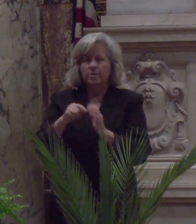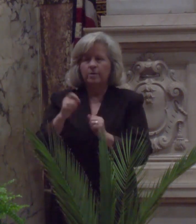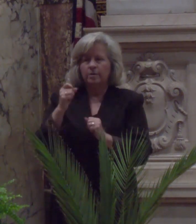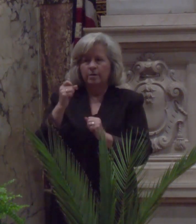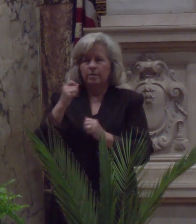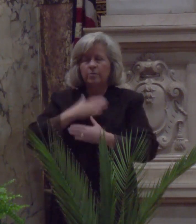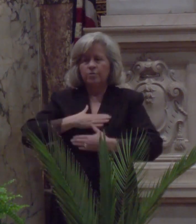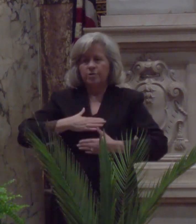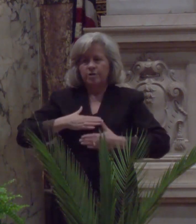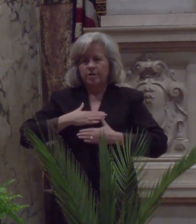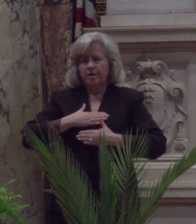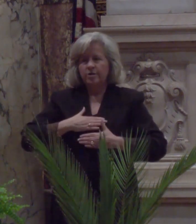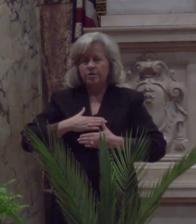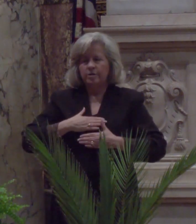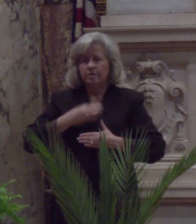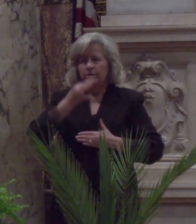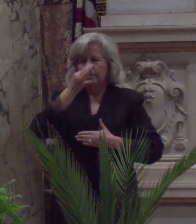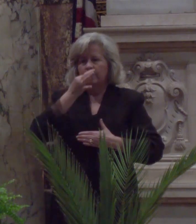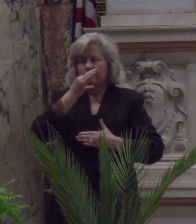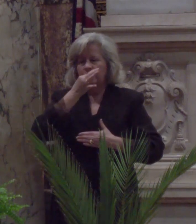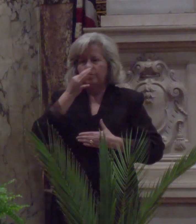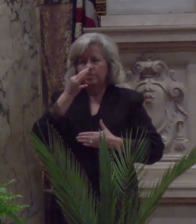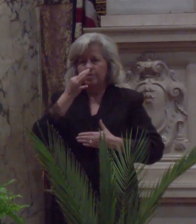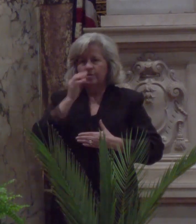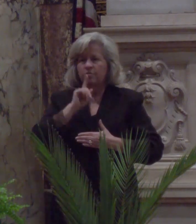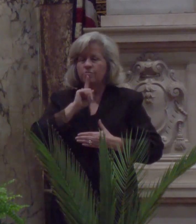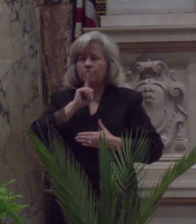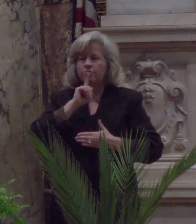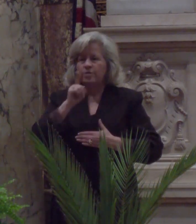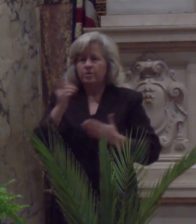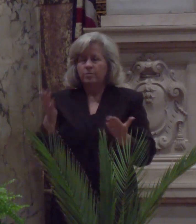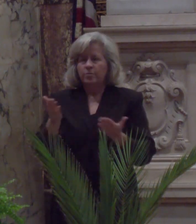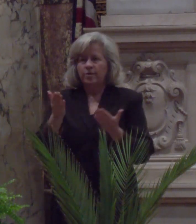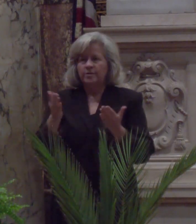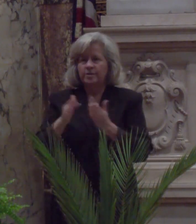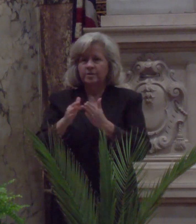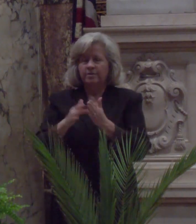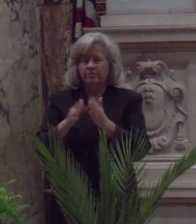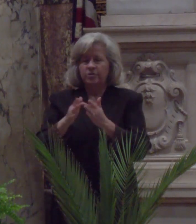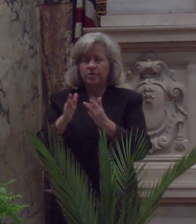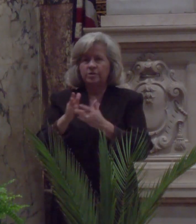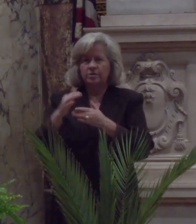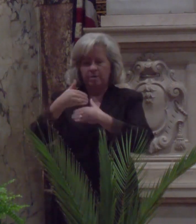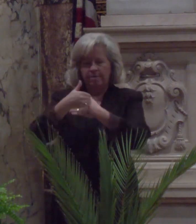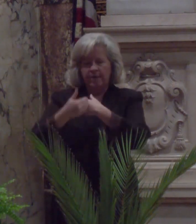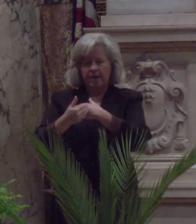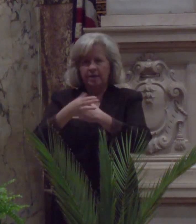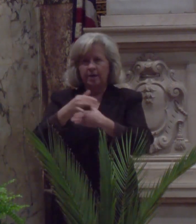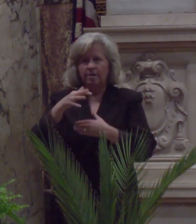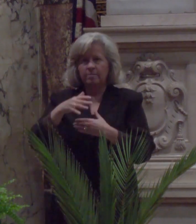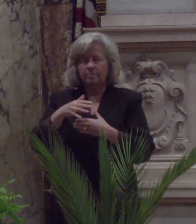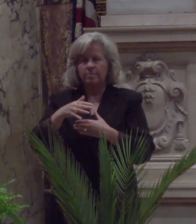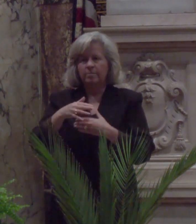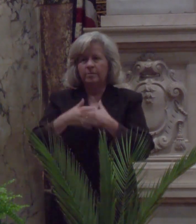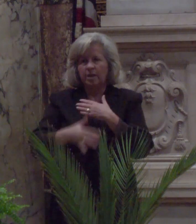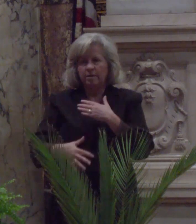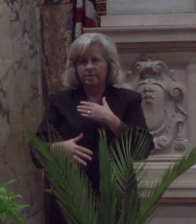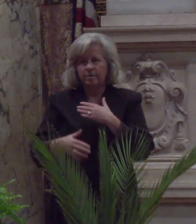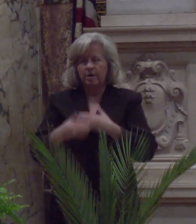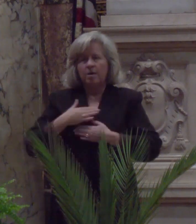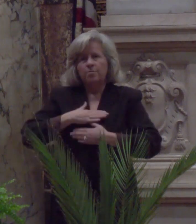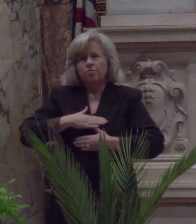Eucharist, the real presence of Jesus in his body and in his blood, to appreciate the gift of our